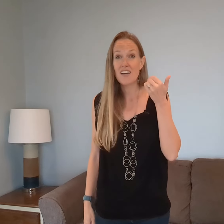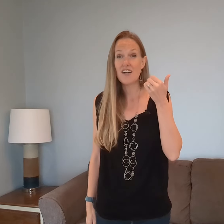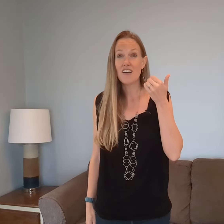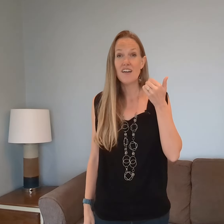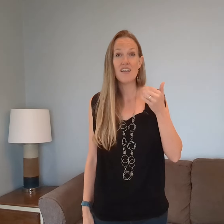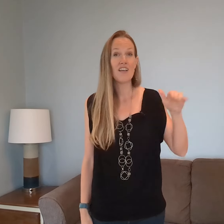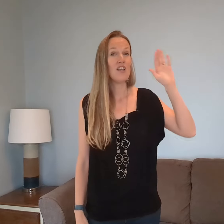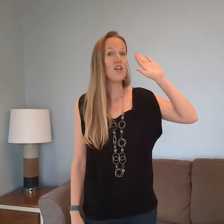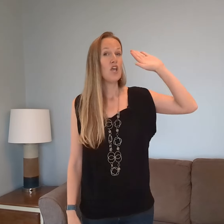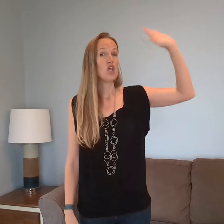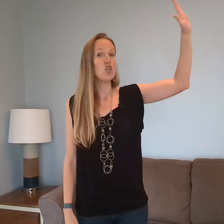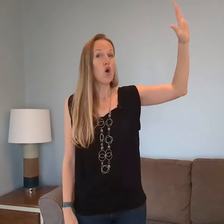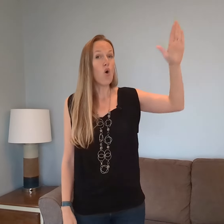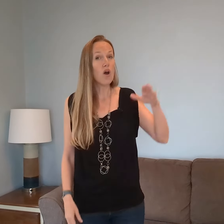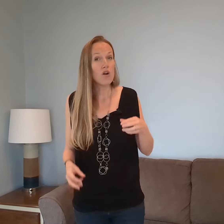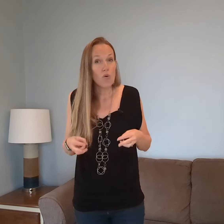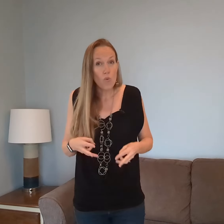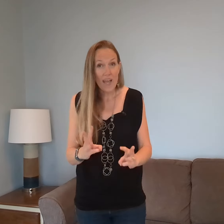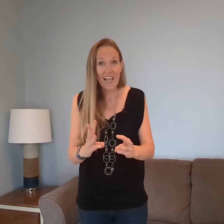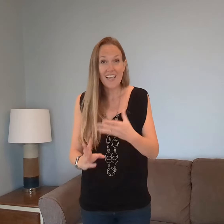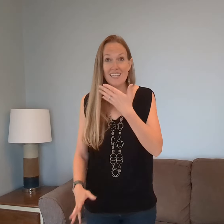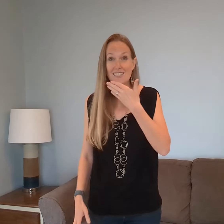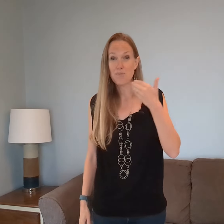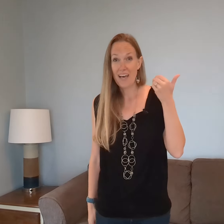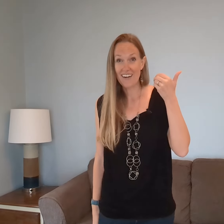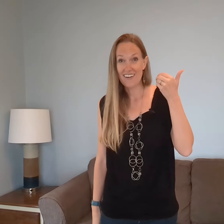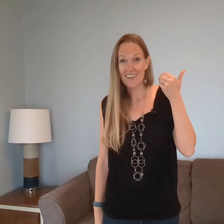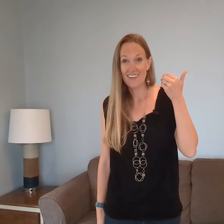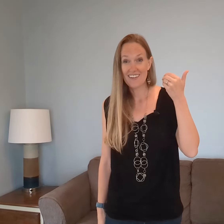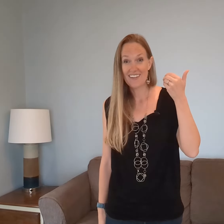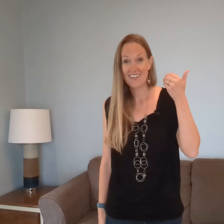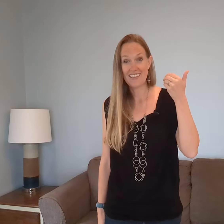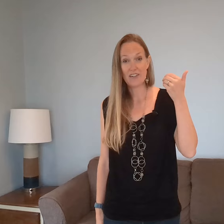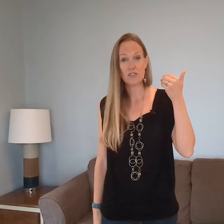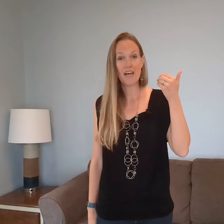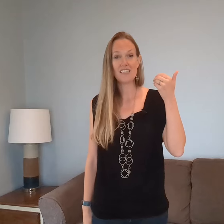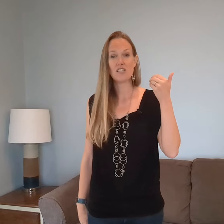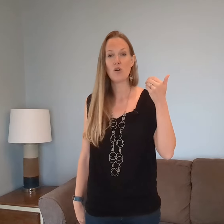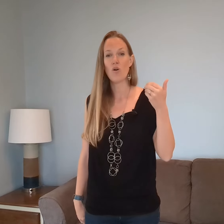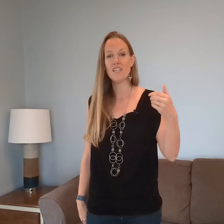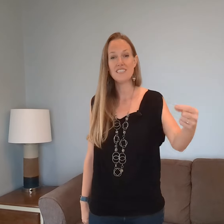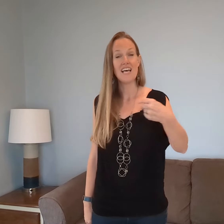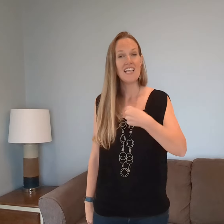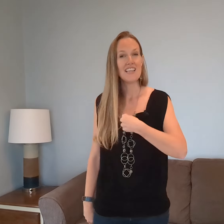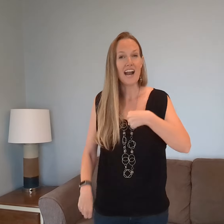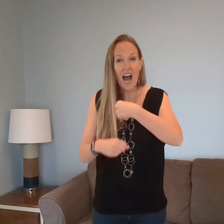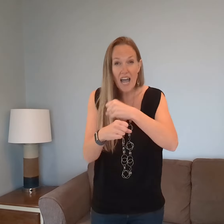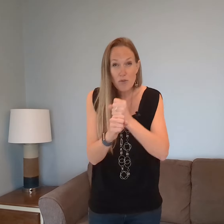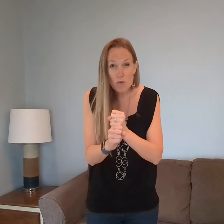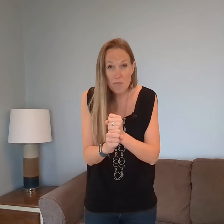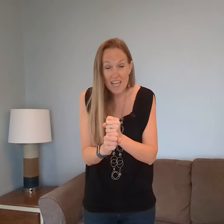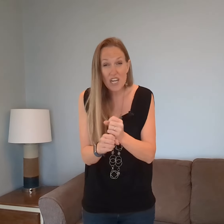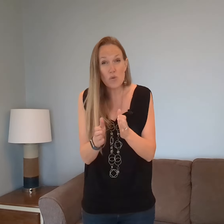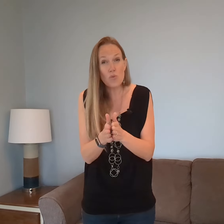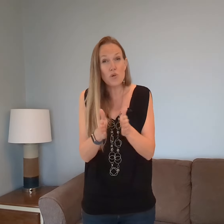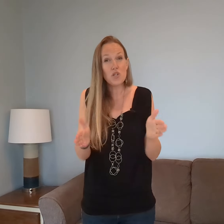better. Your way is better. And it goes back to the chorus. That I will make